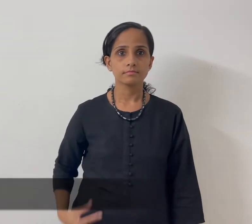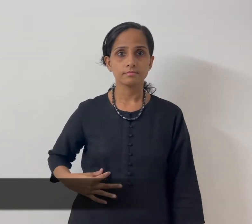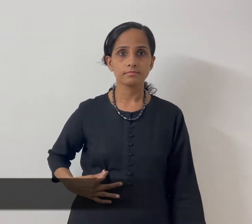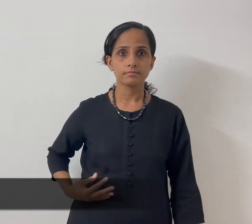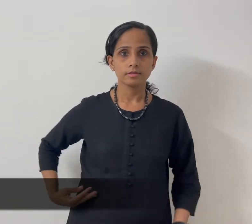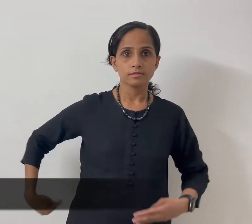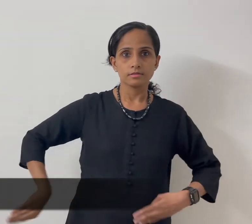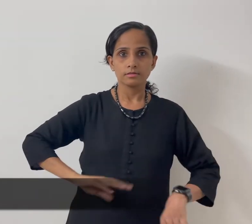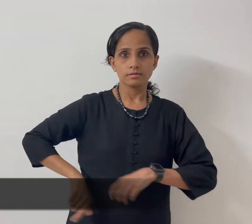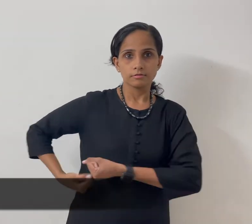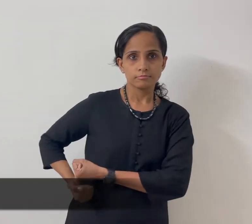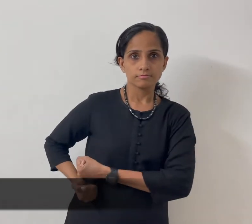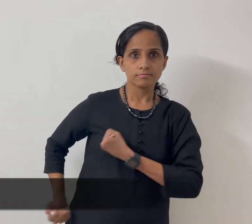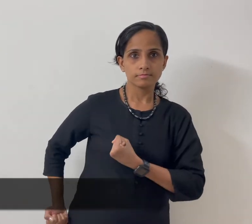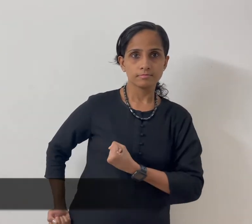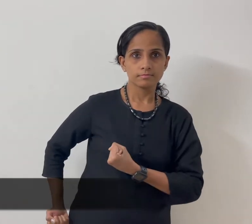Sarong, tying around the waist.